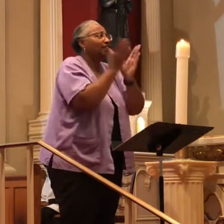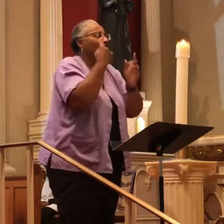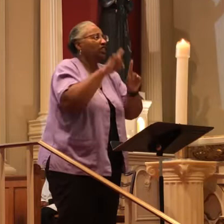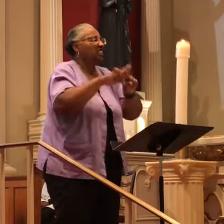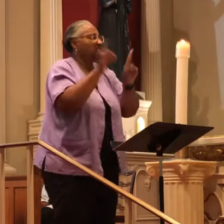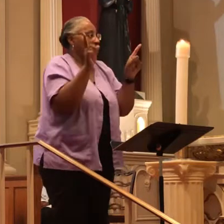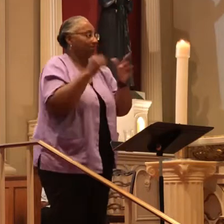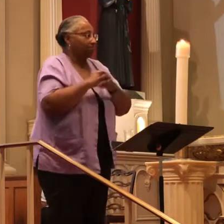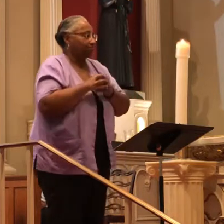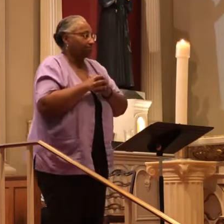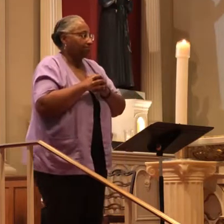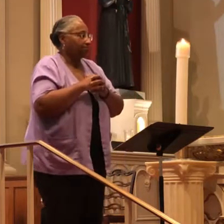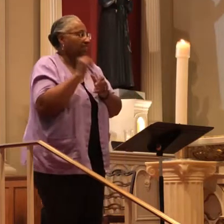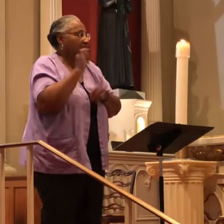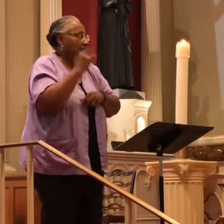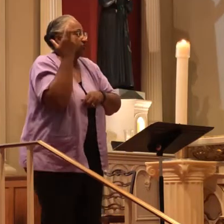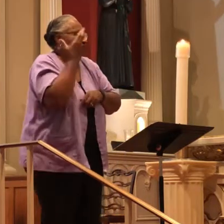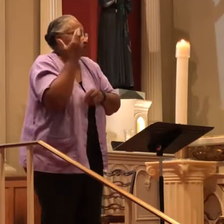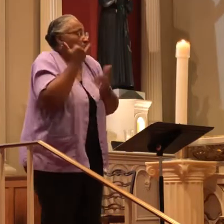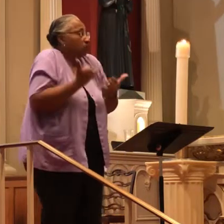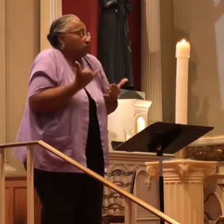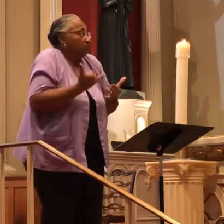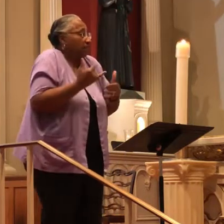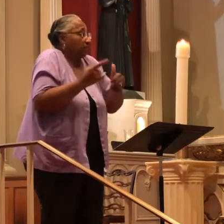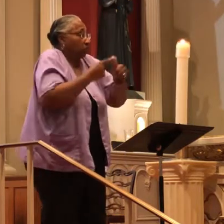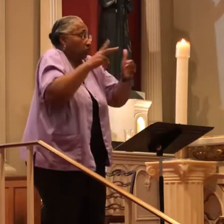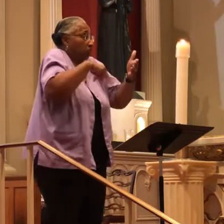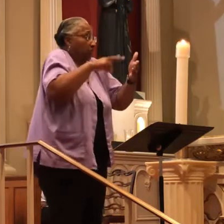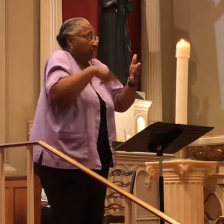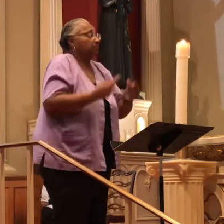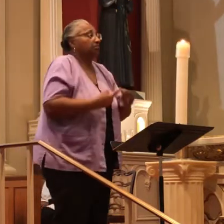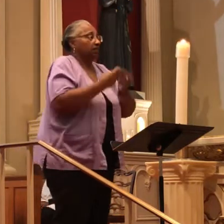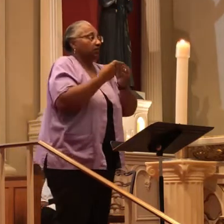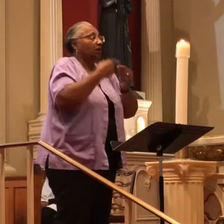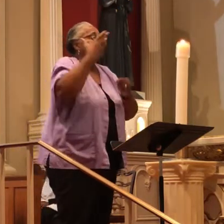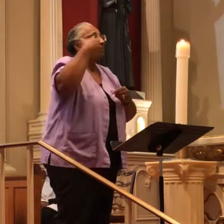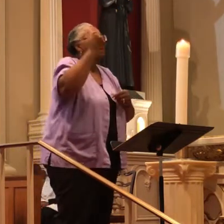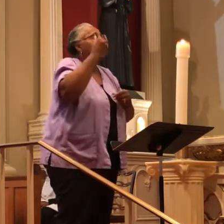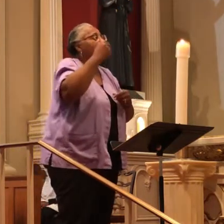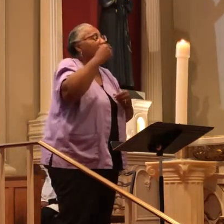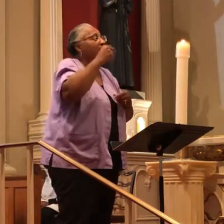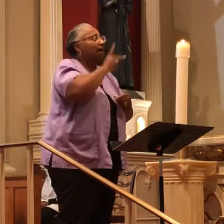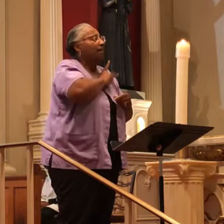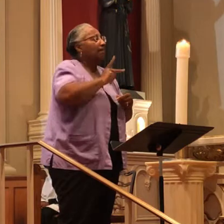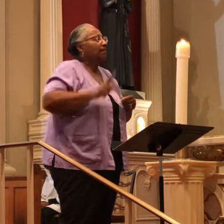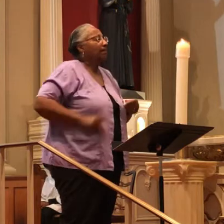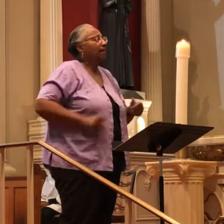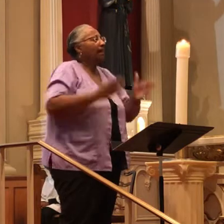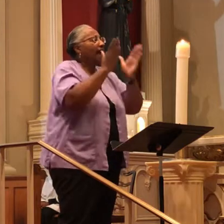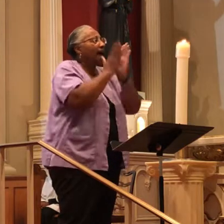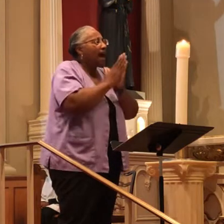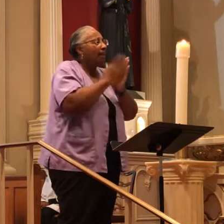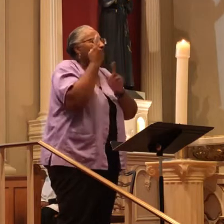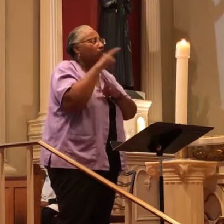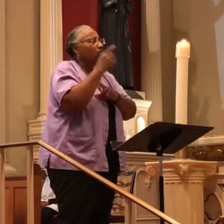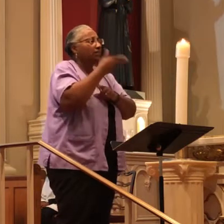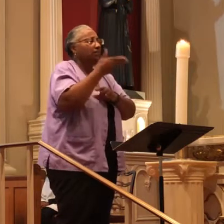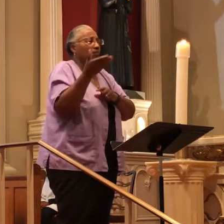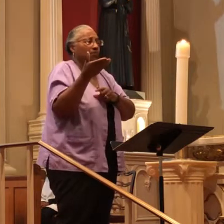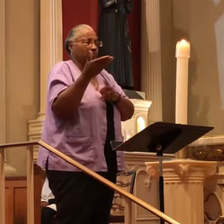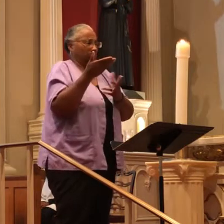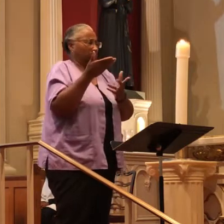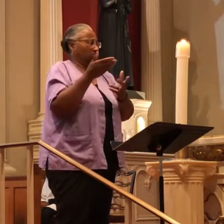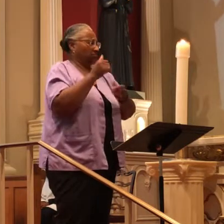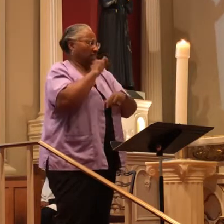the first reading today is so special, because Solomon asks for something very unusual. He is given